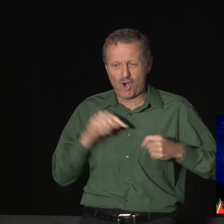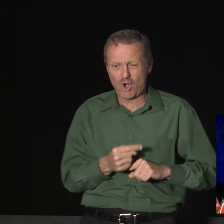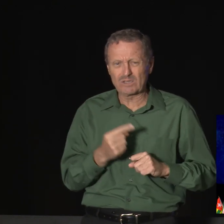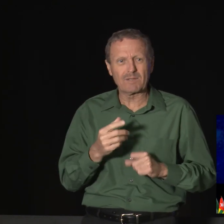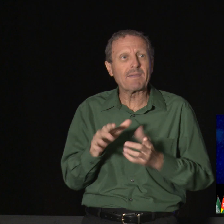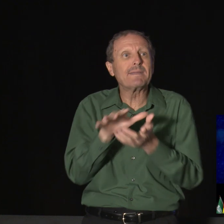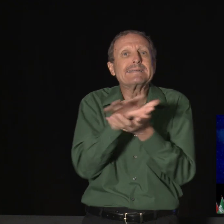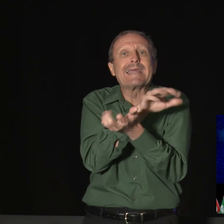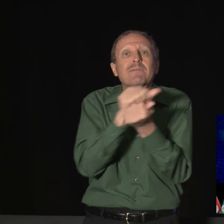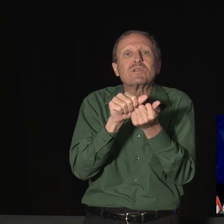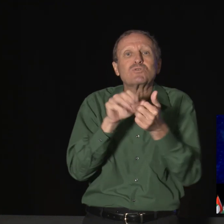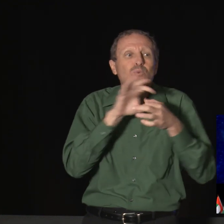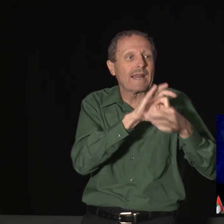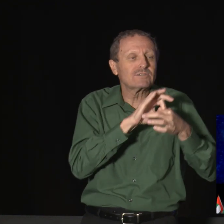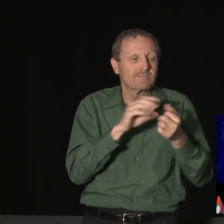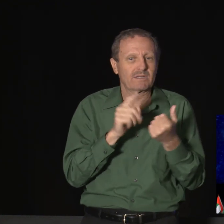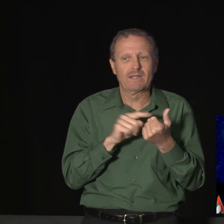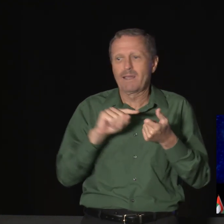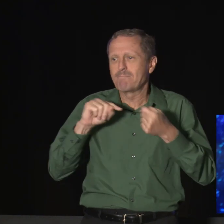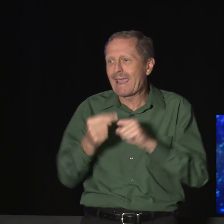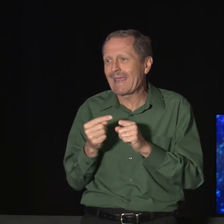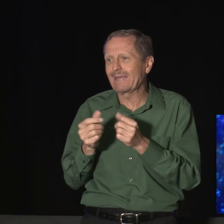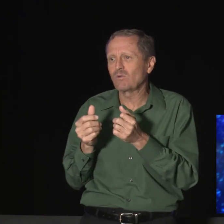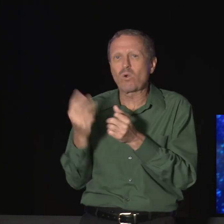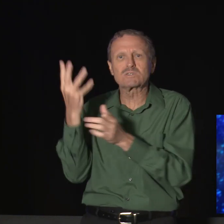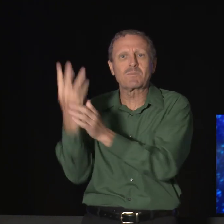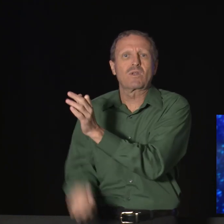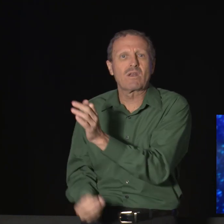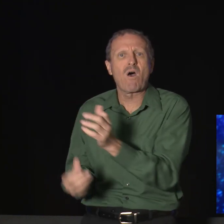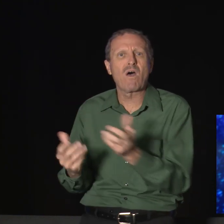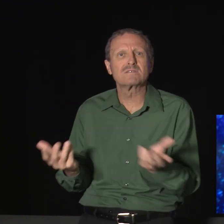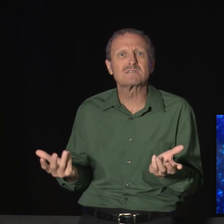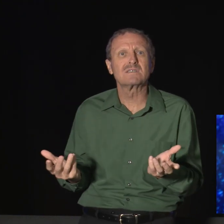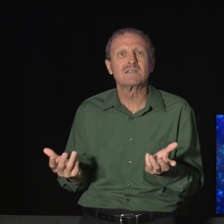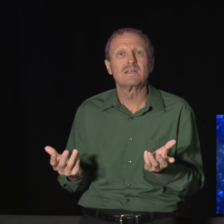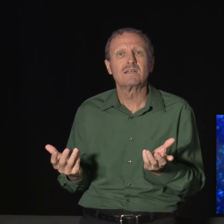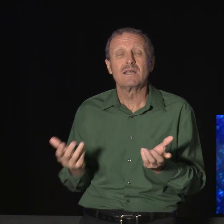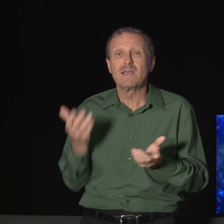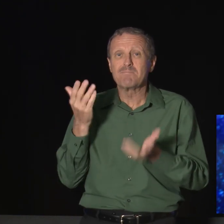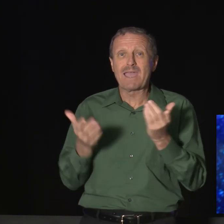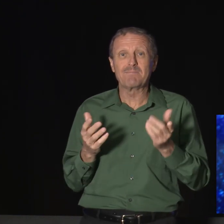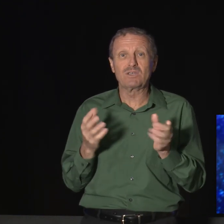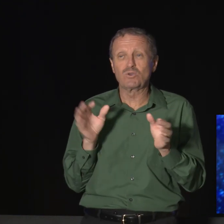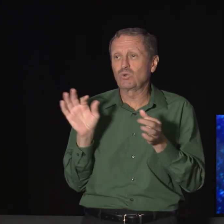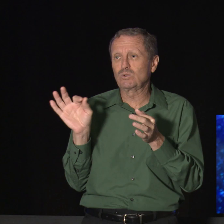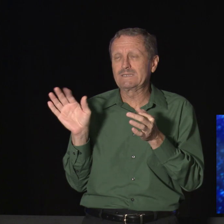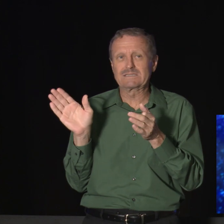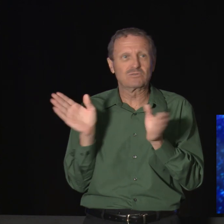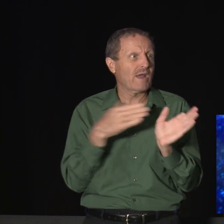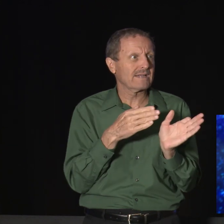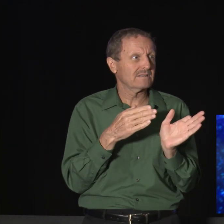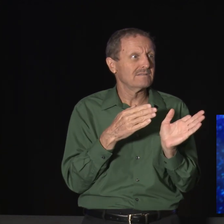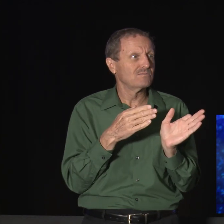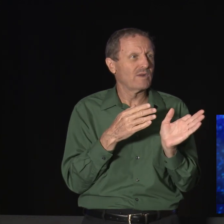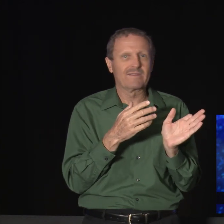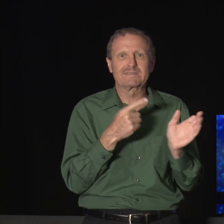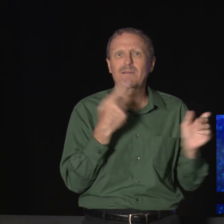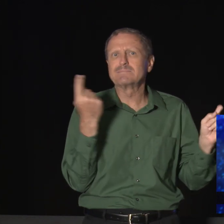damaged relationship, a pain, a loss. Maybe you've just become distracted, an addiction.